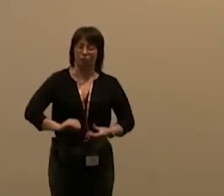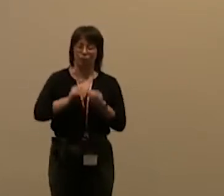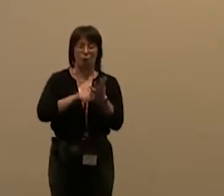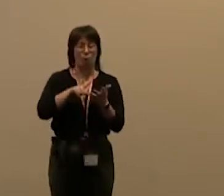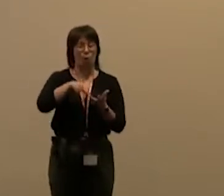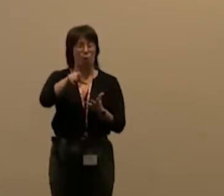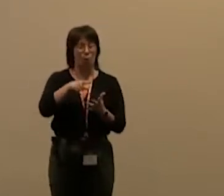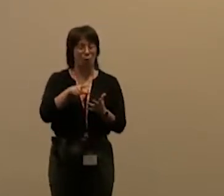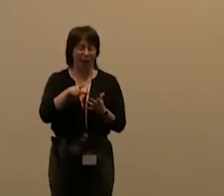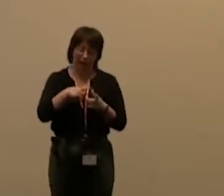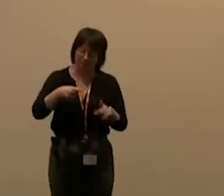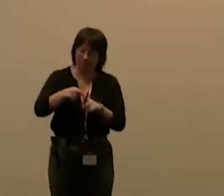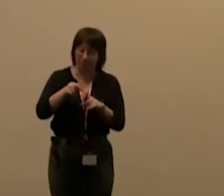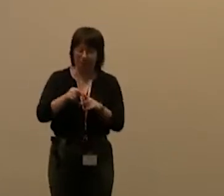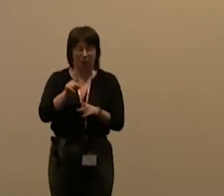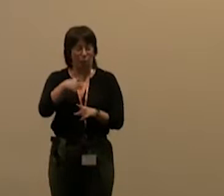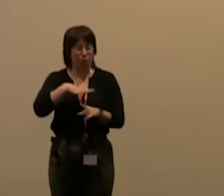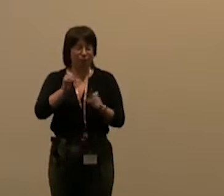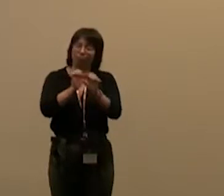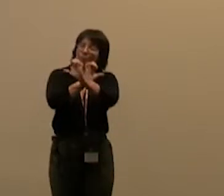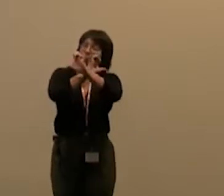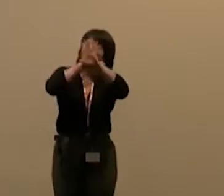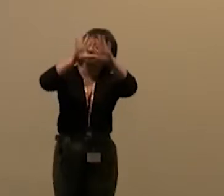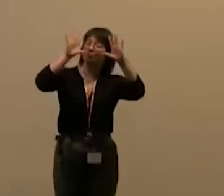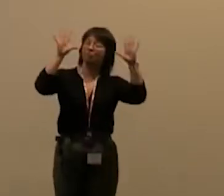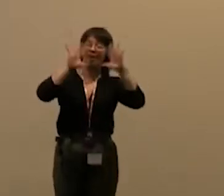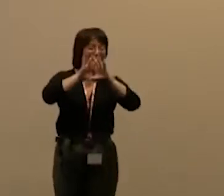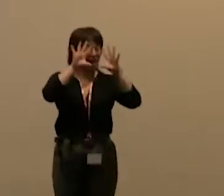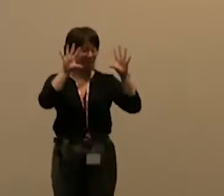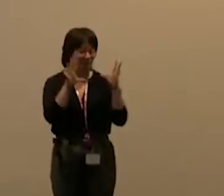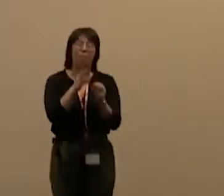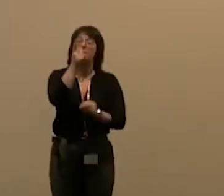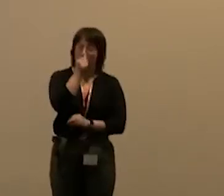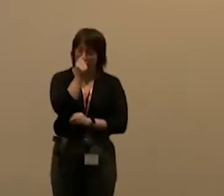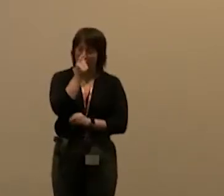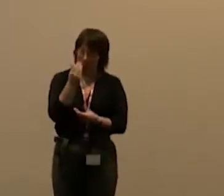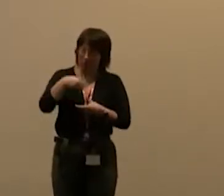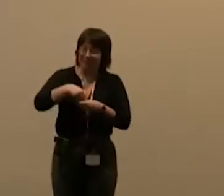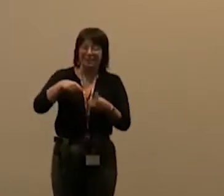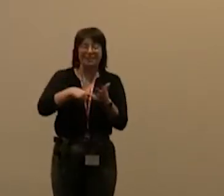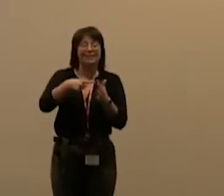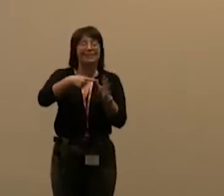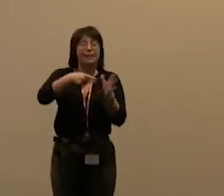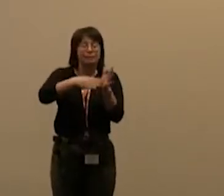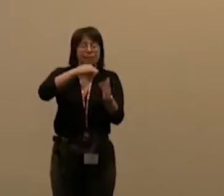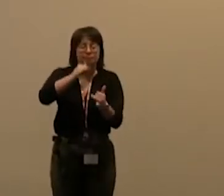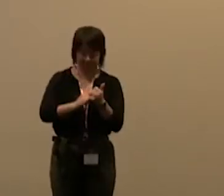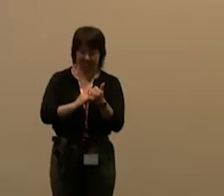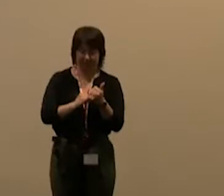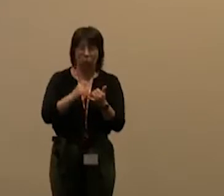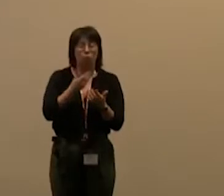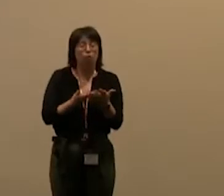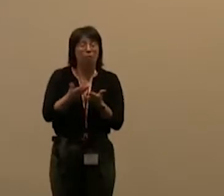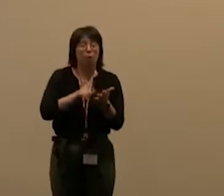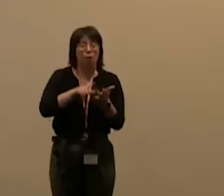apps on Teams, the Power Platform, but I want you to have a good holistic picture of everything that's possible in Teams as far as development. We're going to talk about the